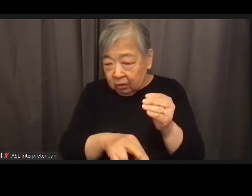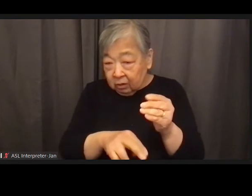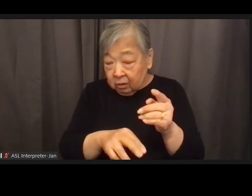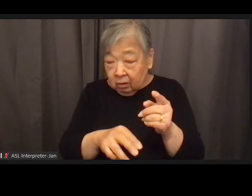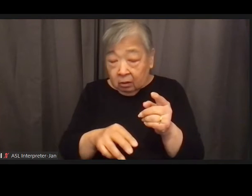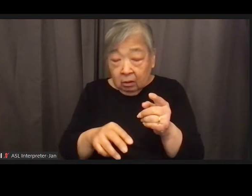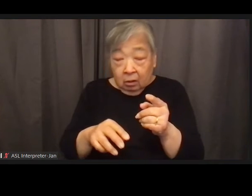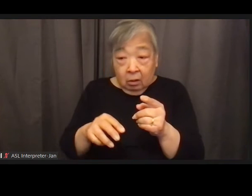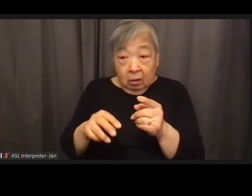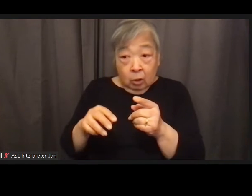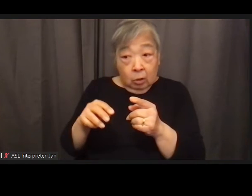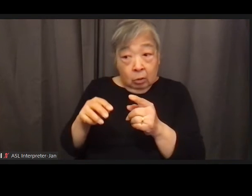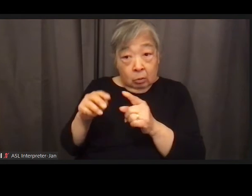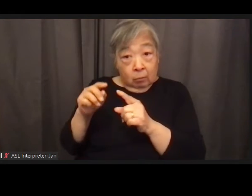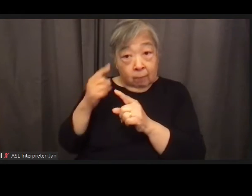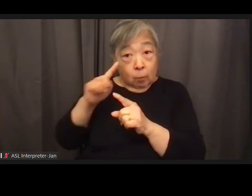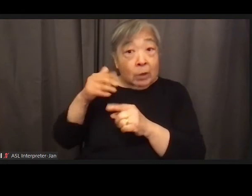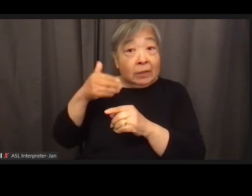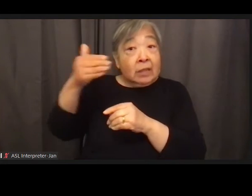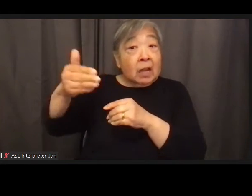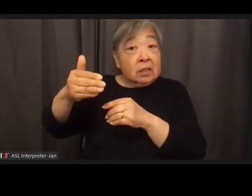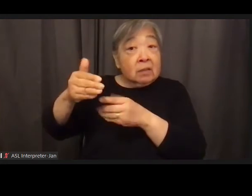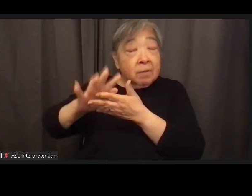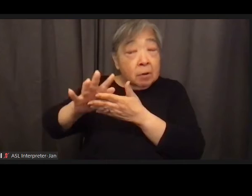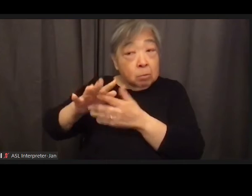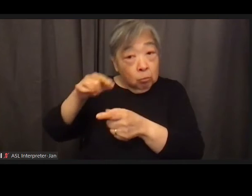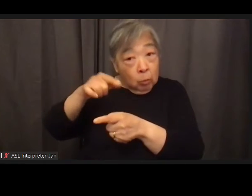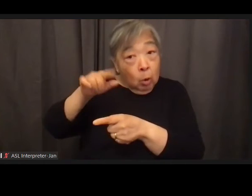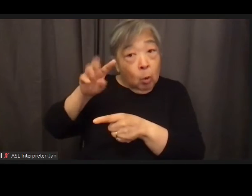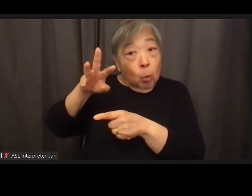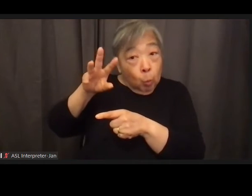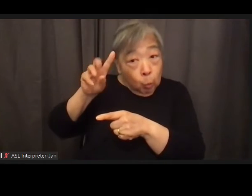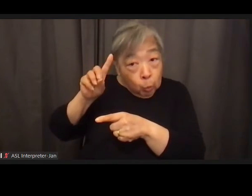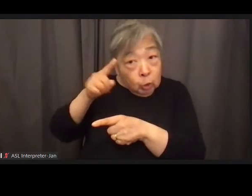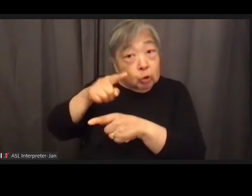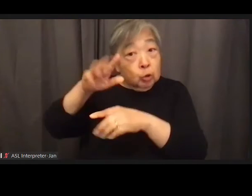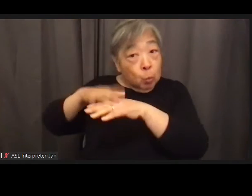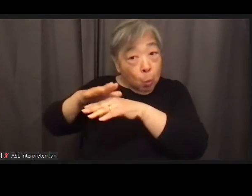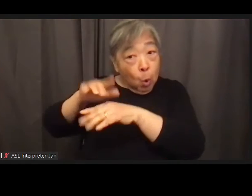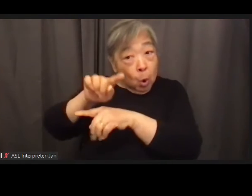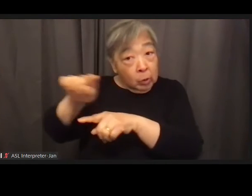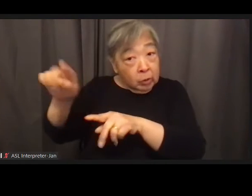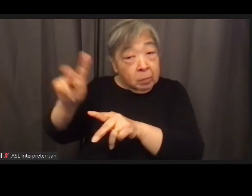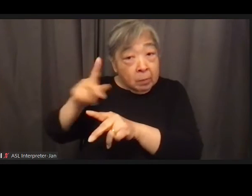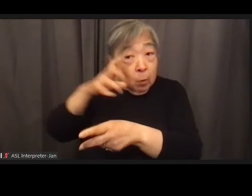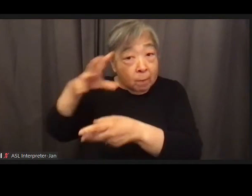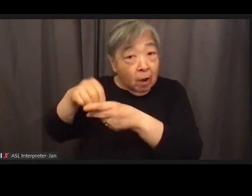subjects? Is that something that you think about? Yeah,